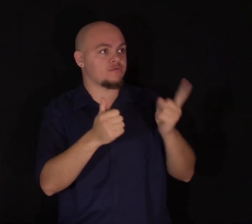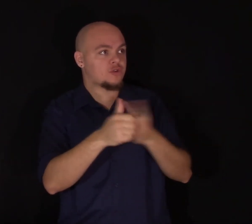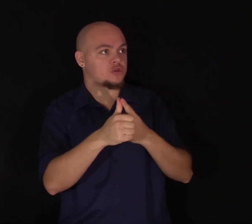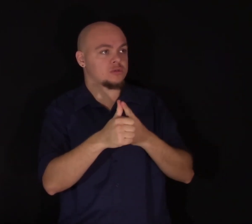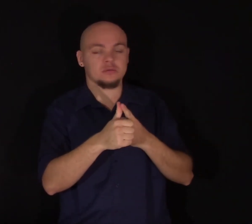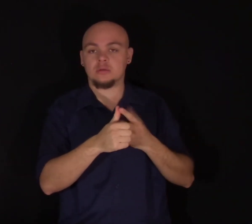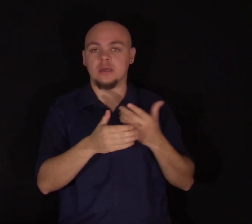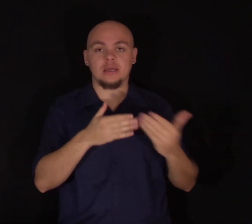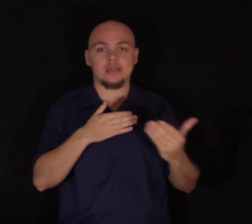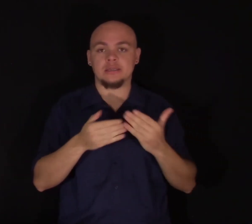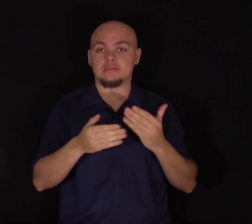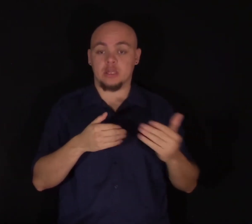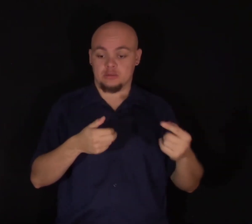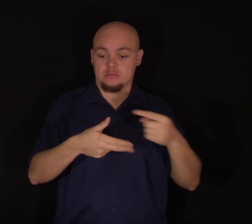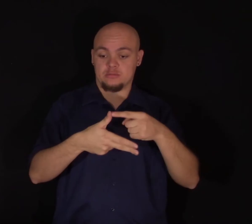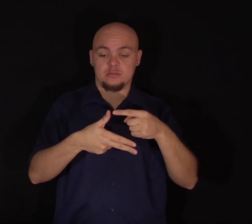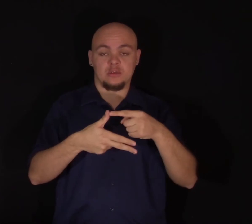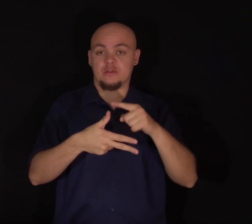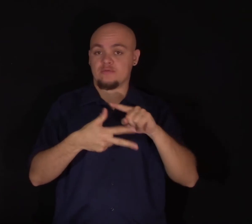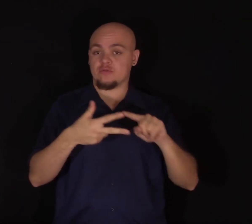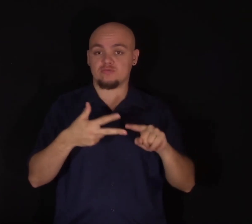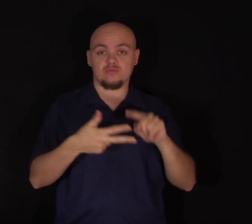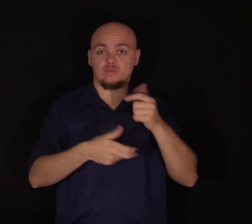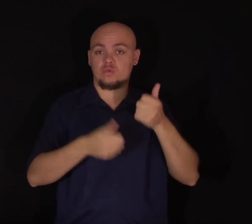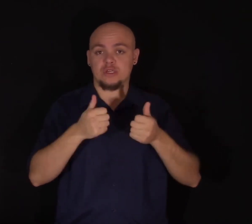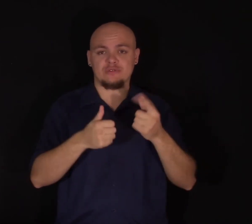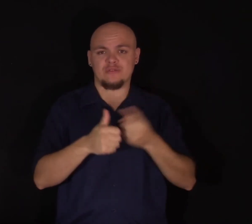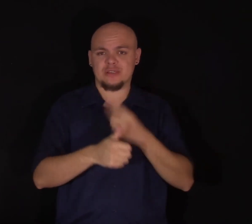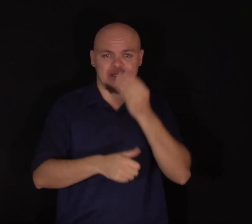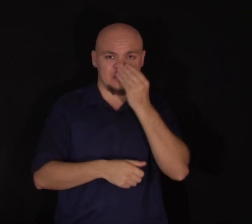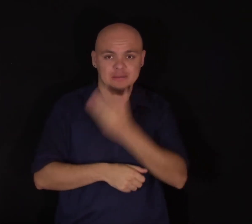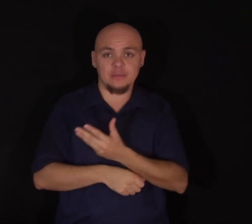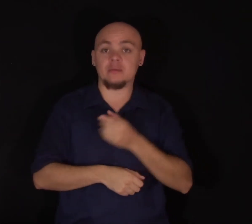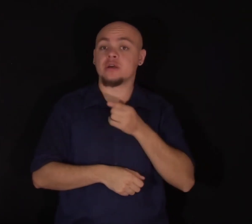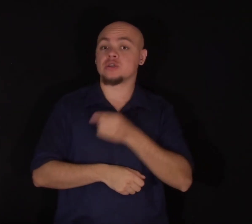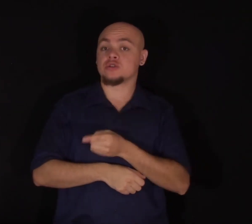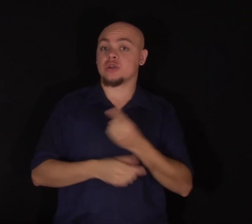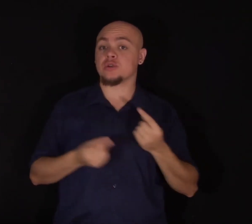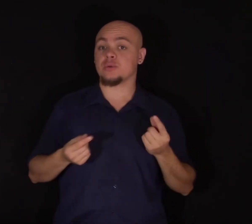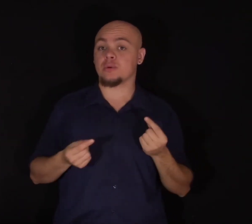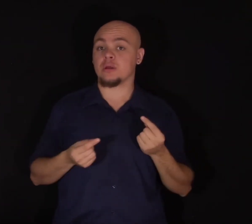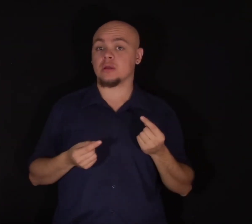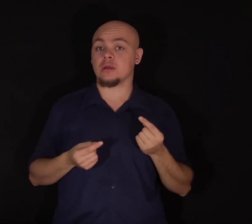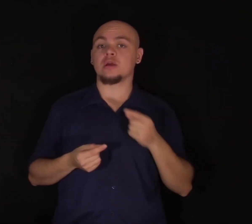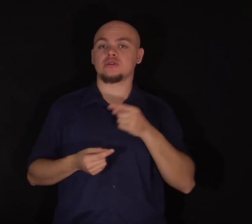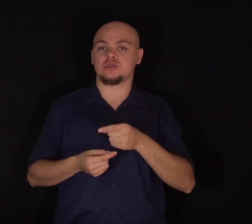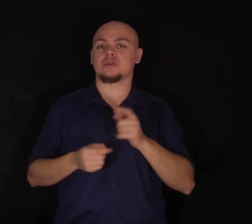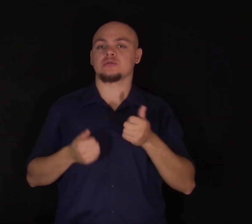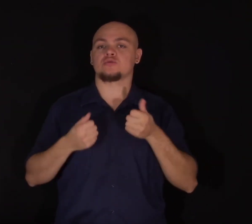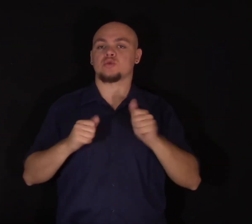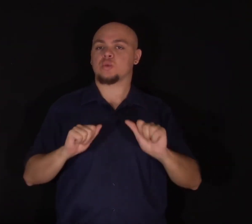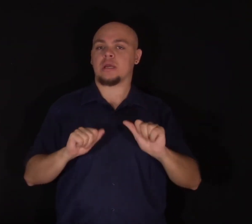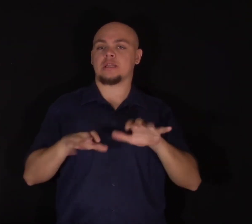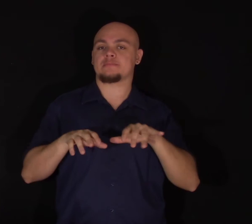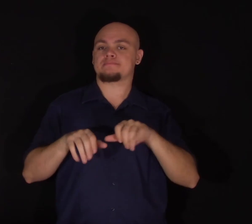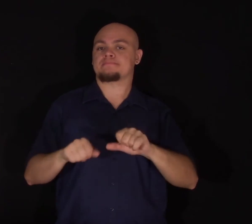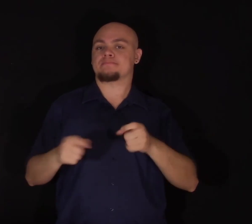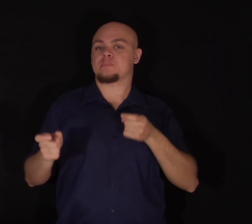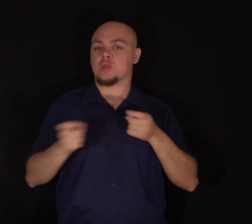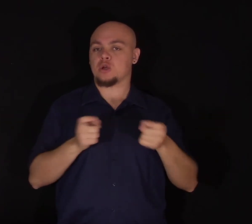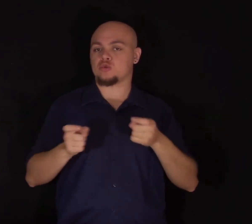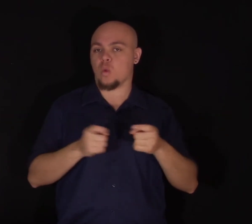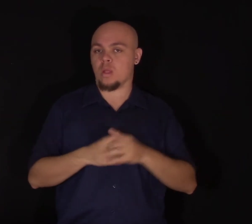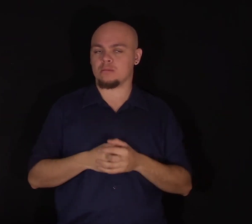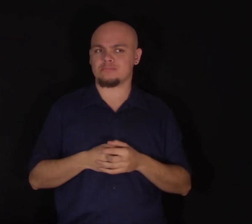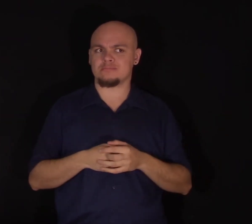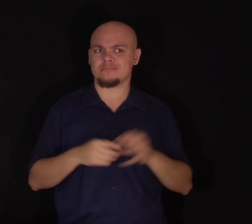matter one iota if we go to the car wash first, right? But what she's doing is she's trying to gain control. And again, what's